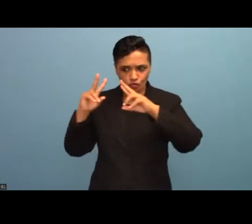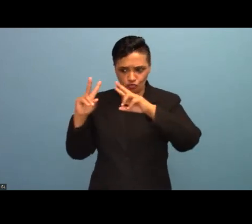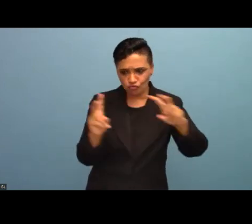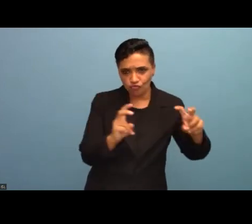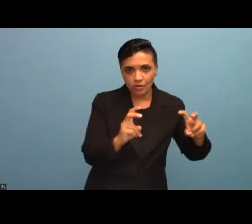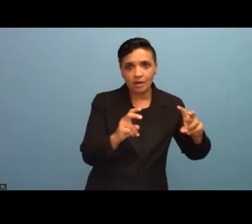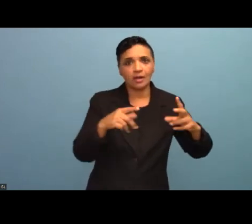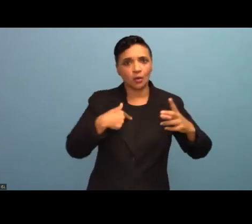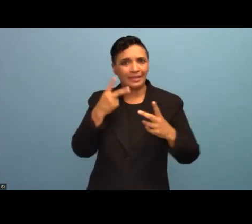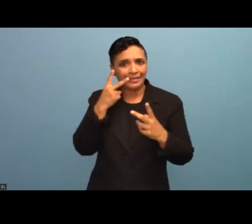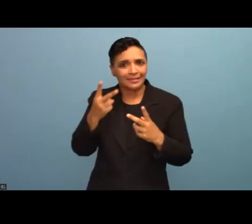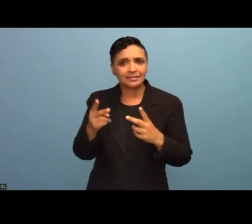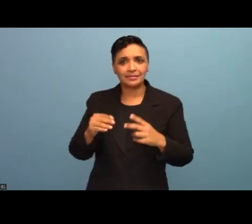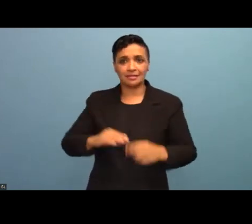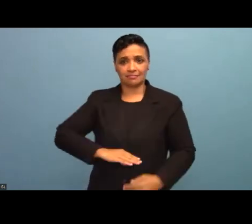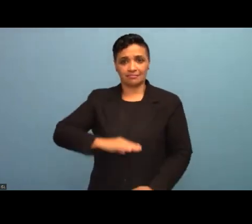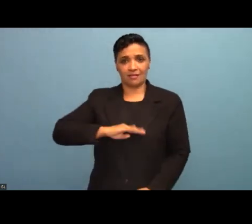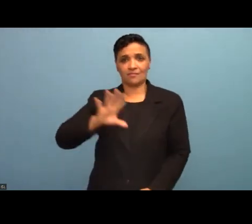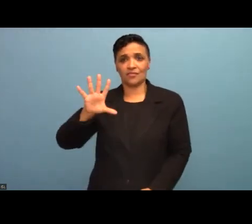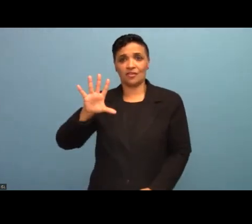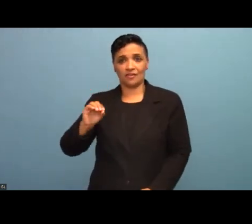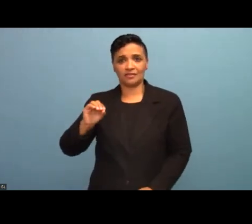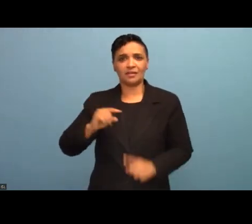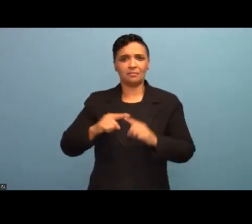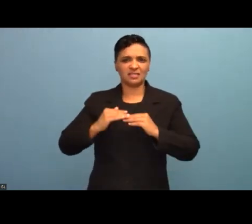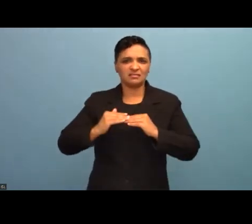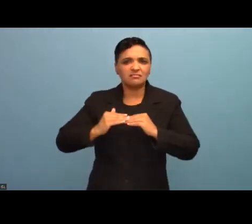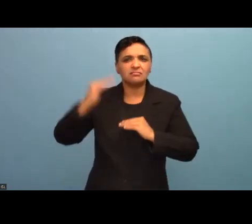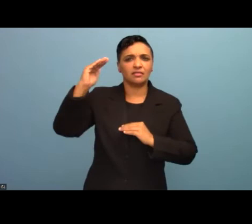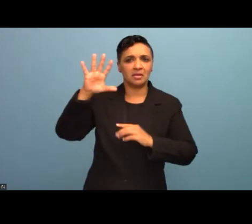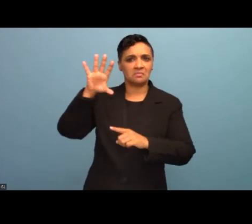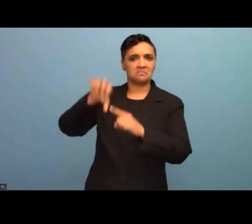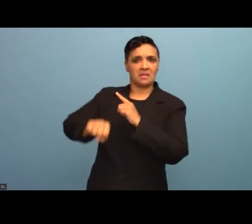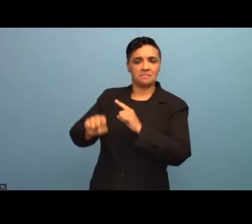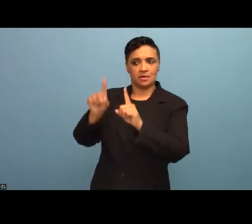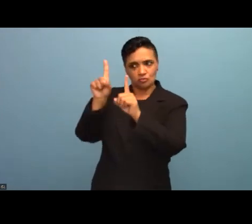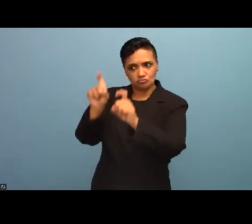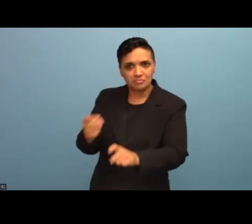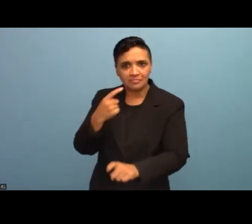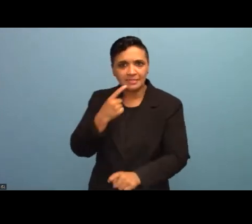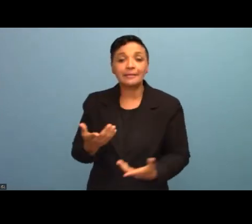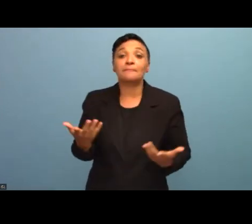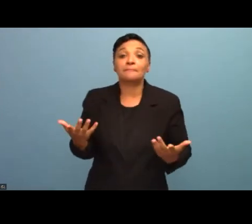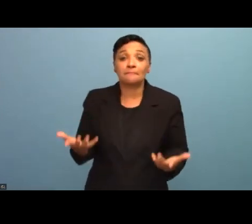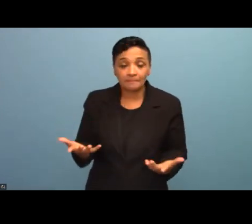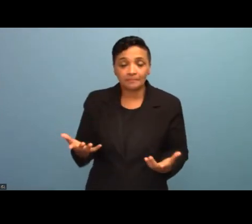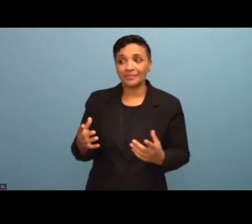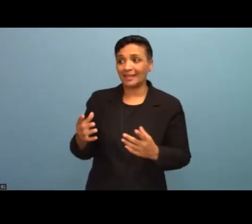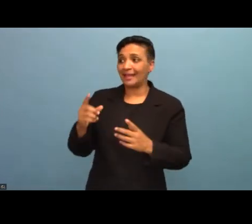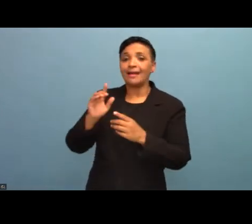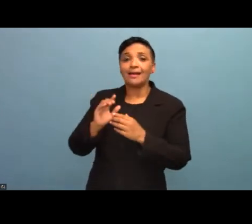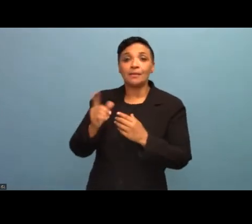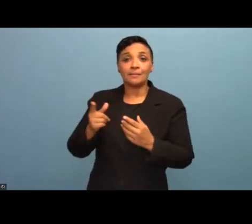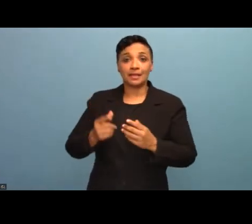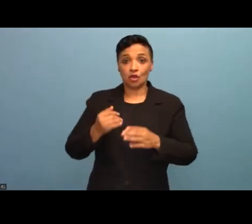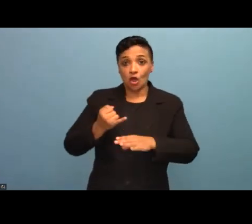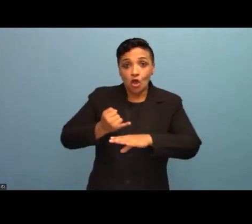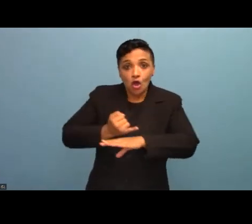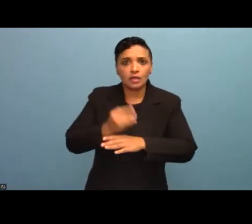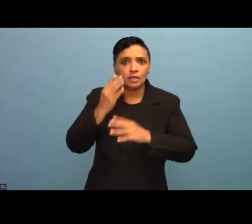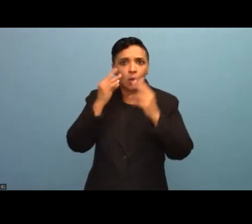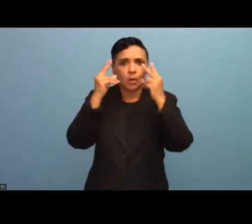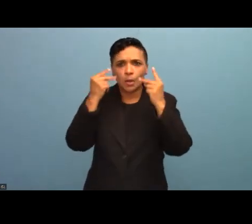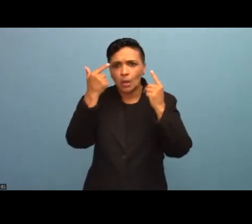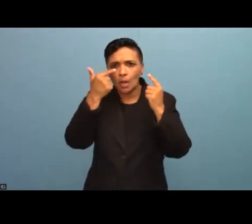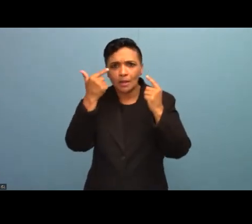amongst adults aged 50 years and above discover that what accounts for this impairment is the late identification of treatable